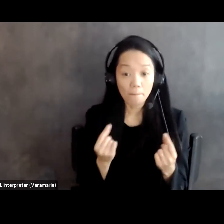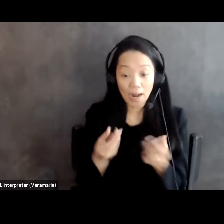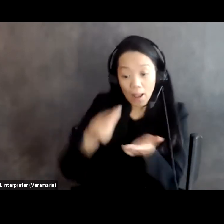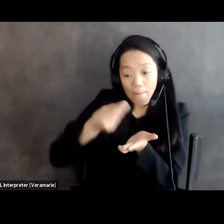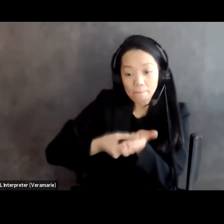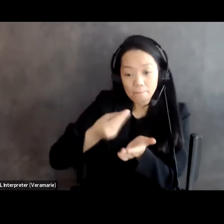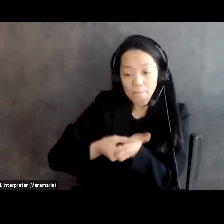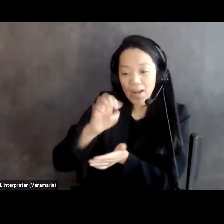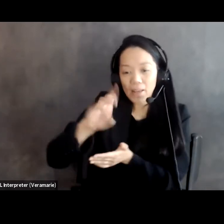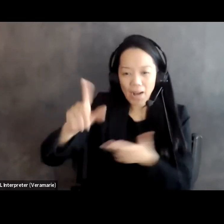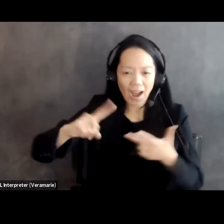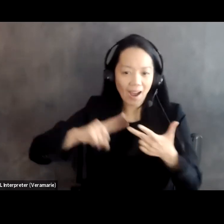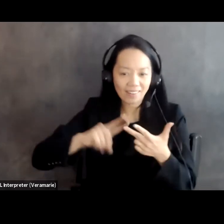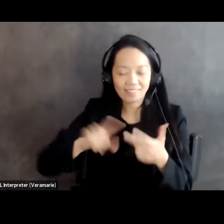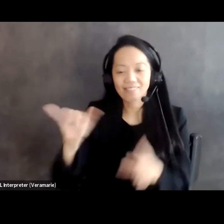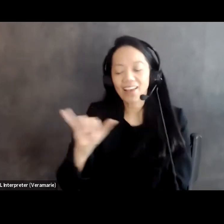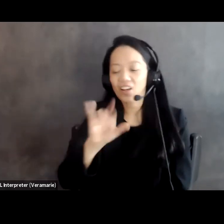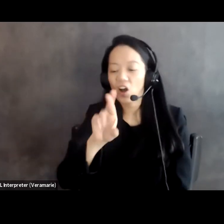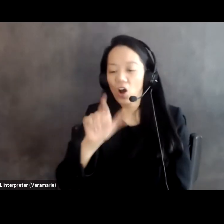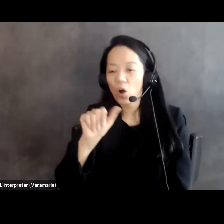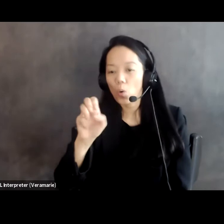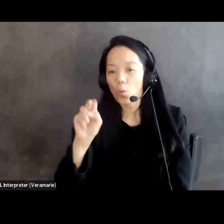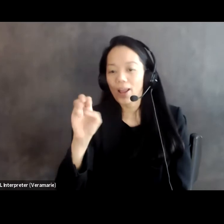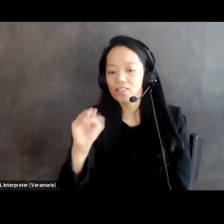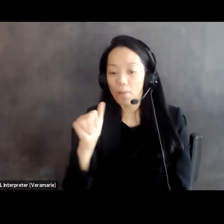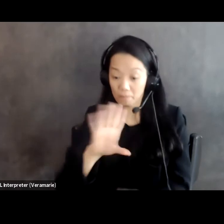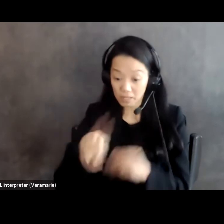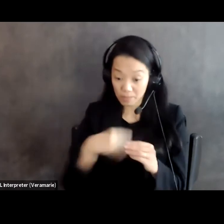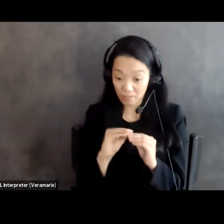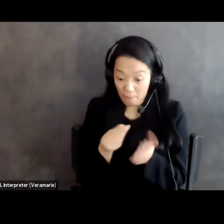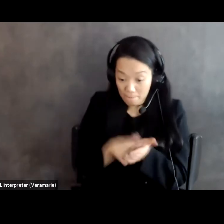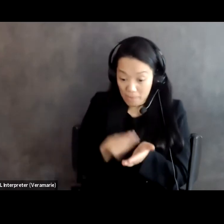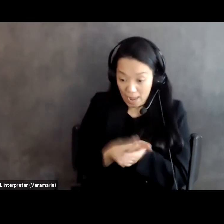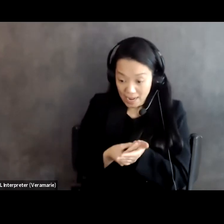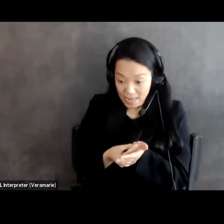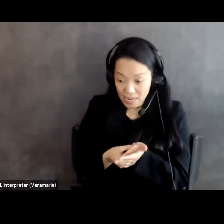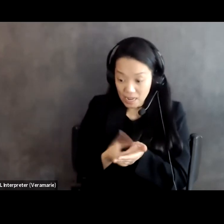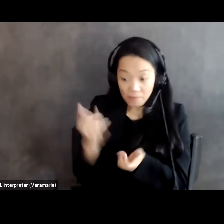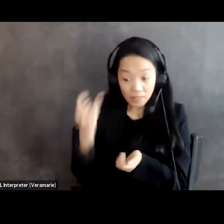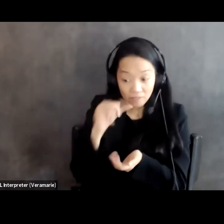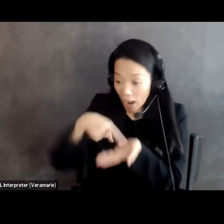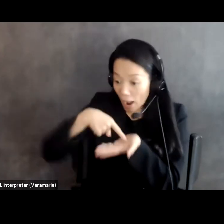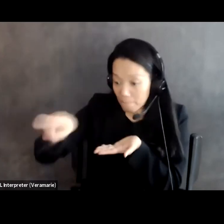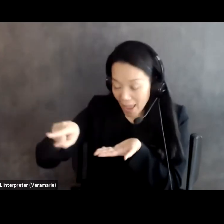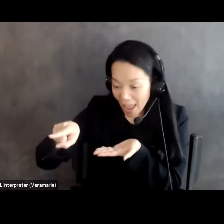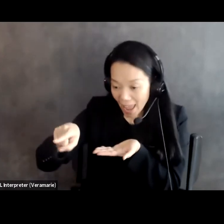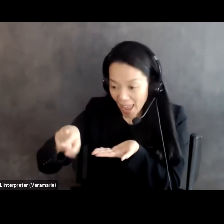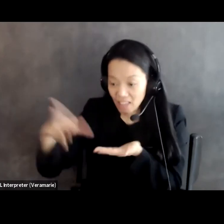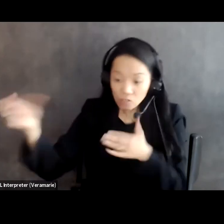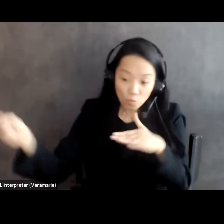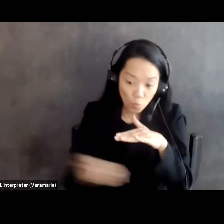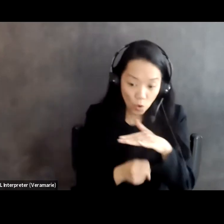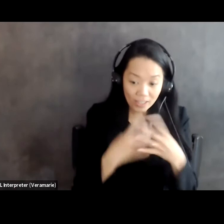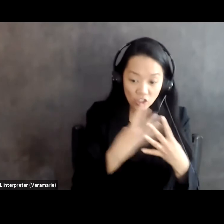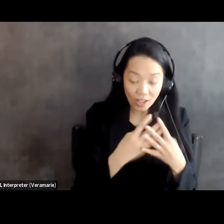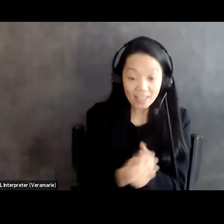bond, essentially a ransom, saying they have to pay a certain amount of money. If they don't pay the amount of money, they're stuck in jail. And if